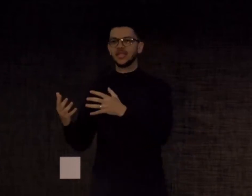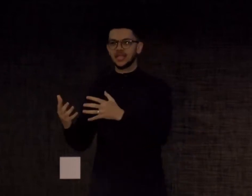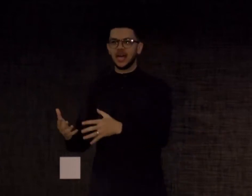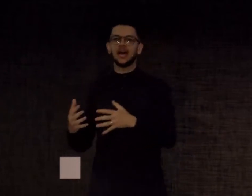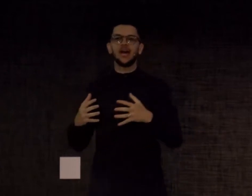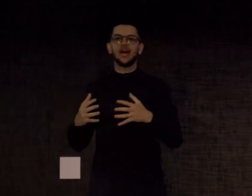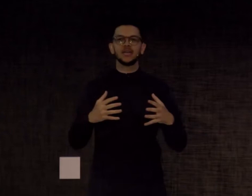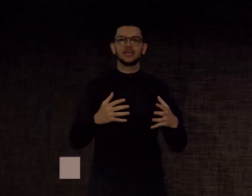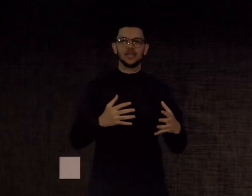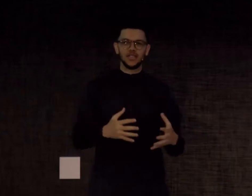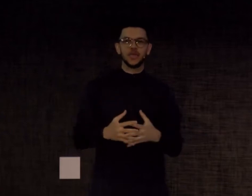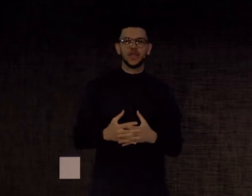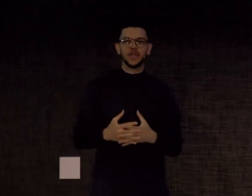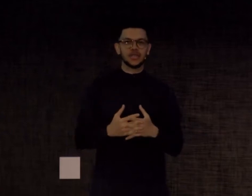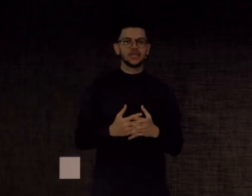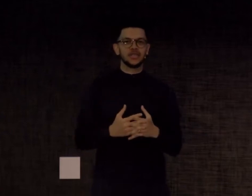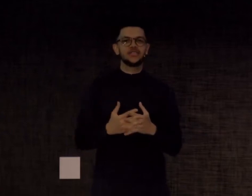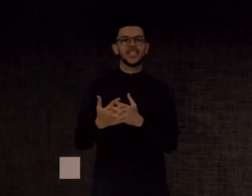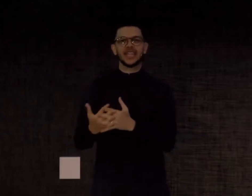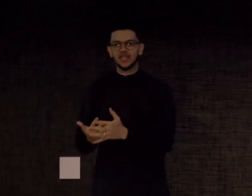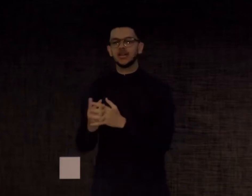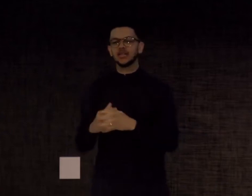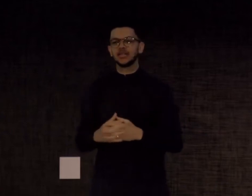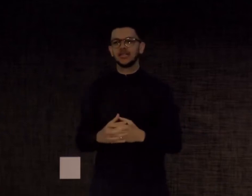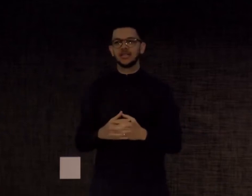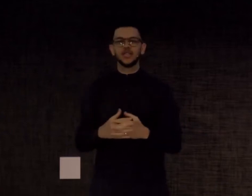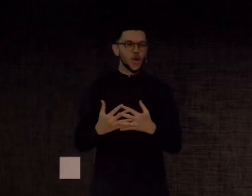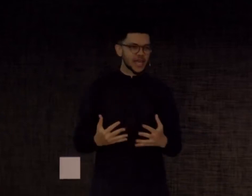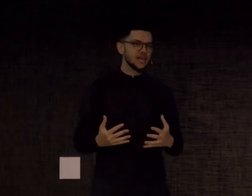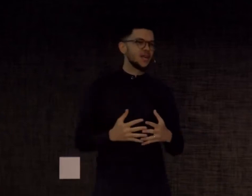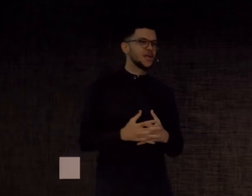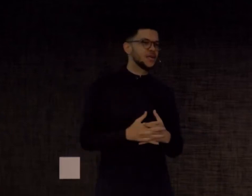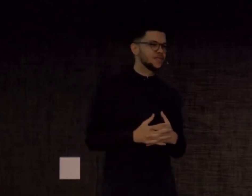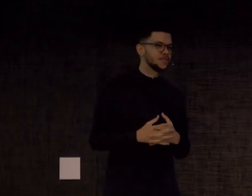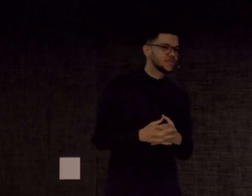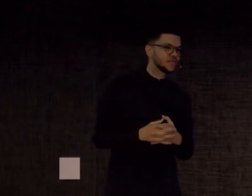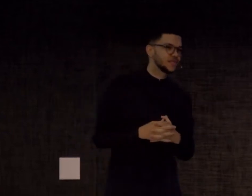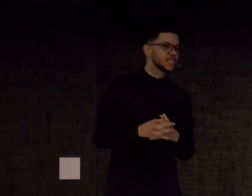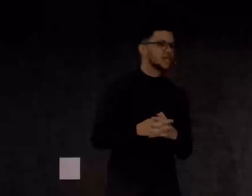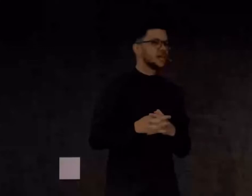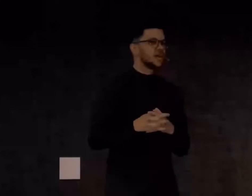Orthodoxy is the die-hard of human thought. It forgets not, nor can it learn.